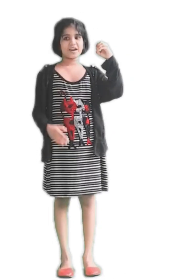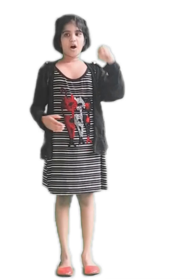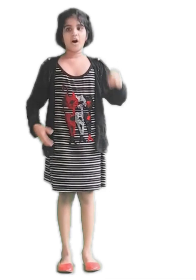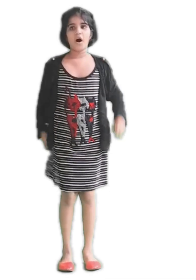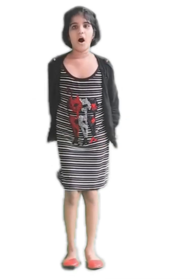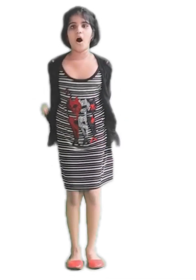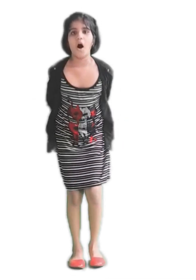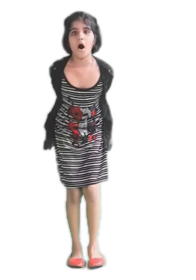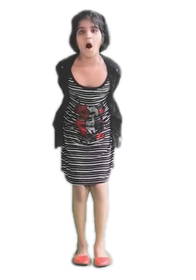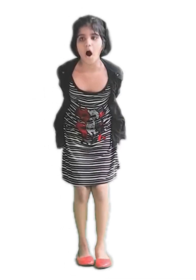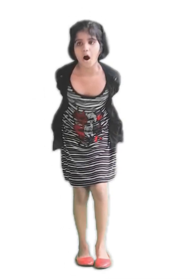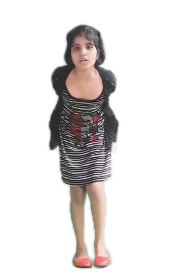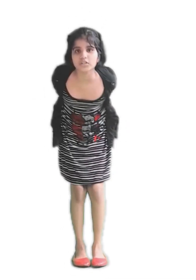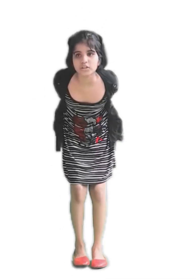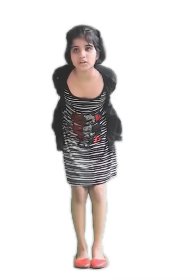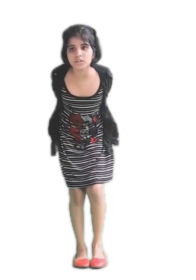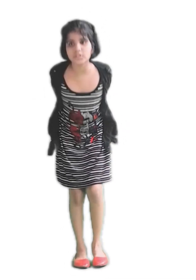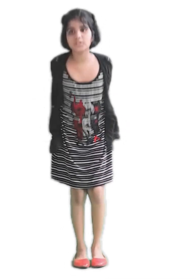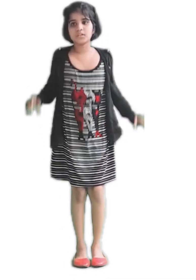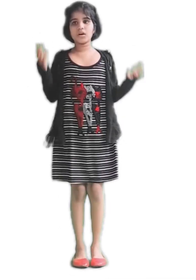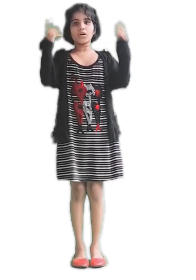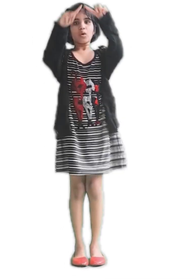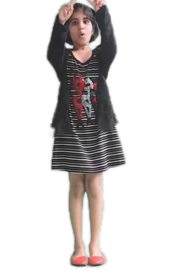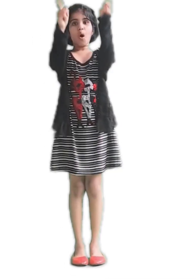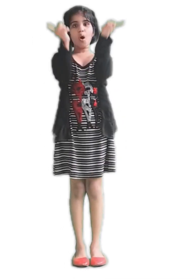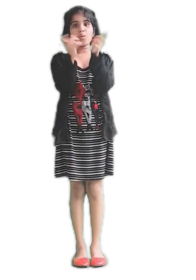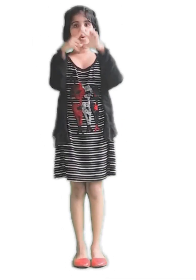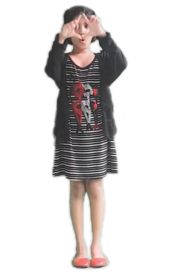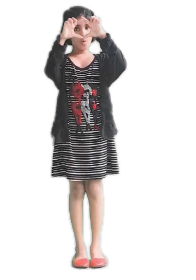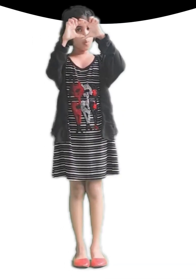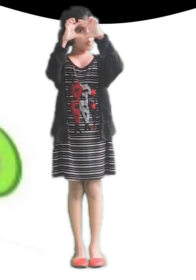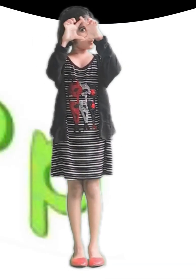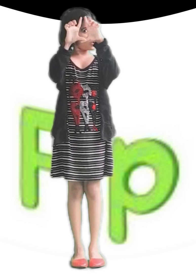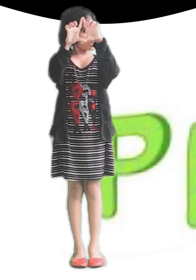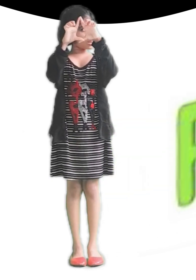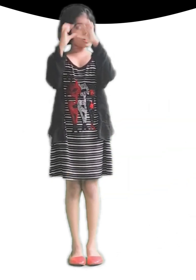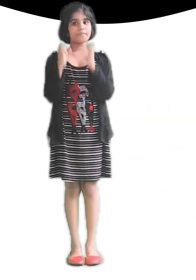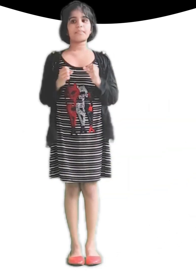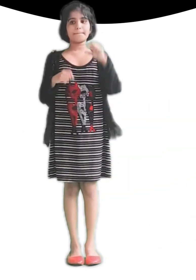R, otter. O, O, owl. P,